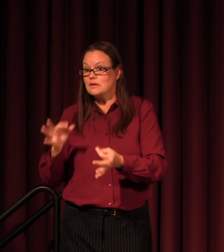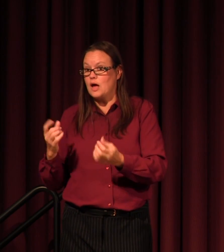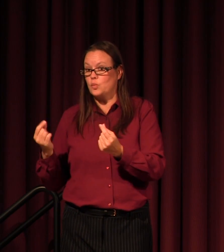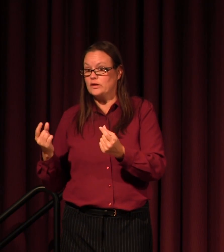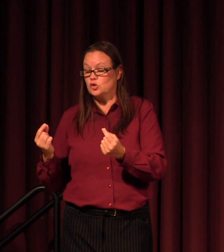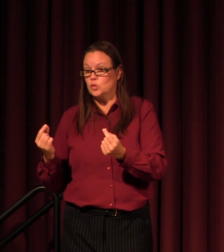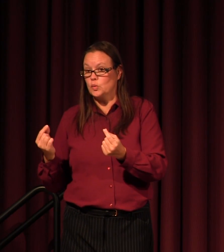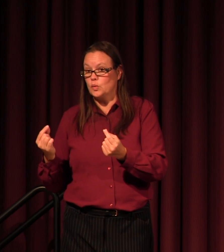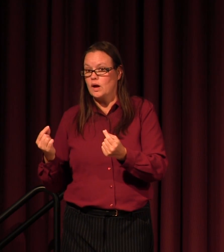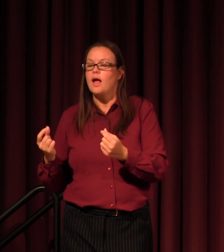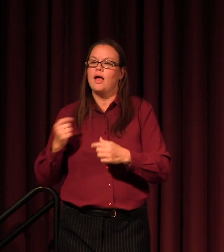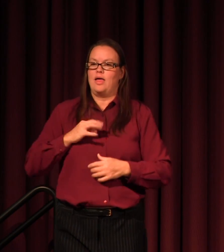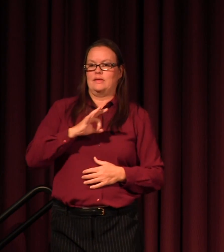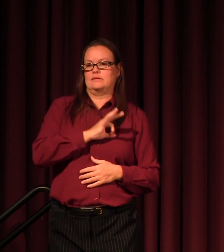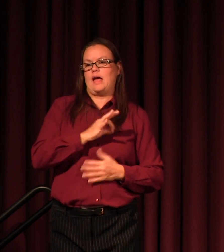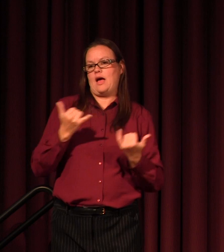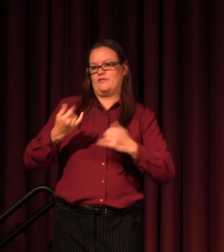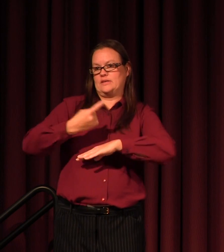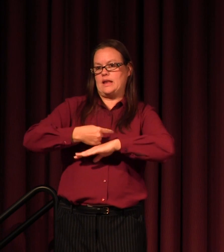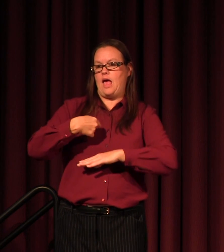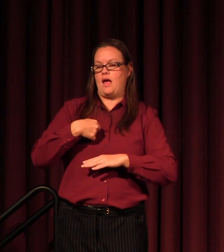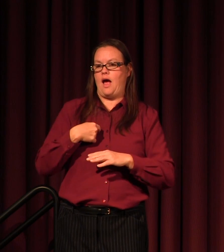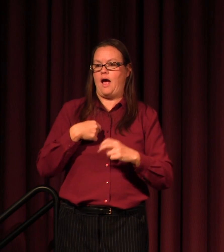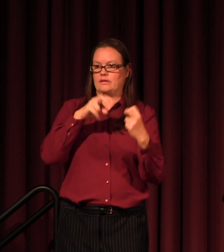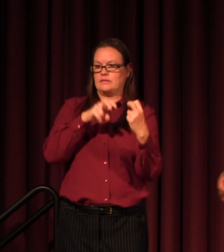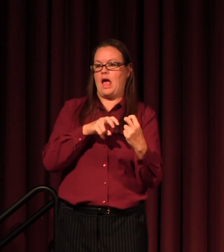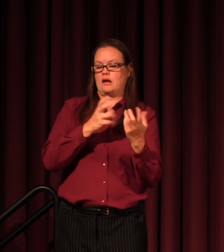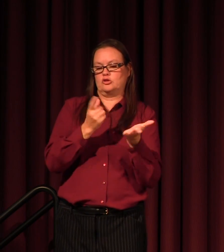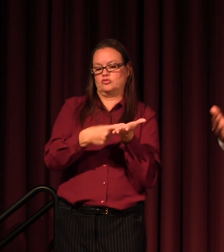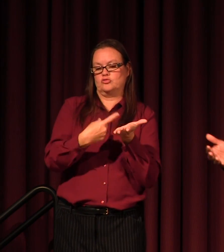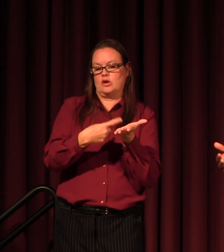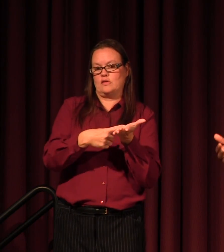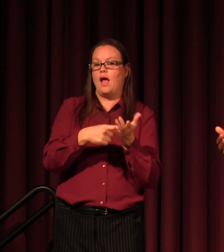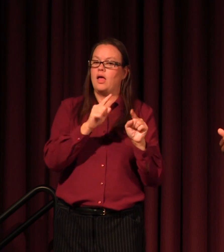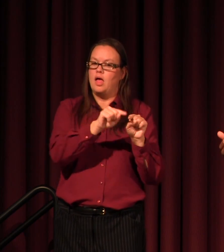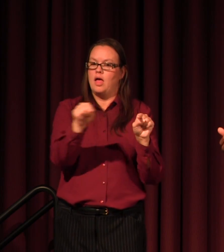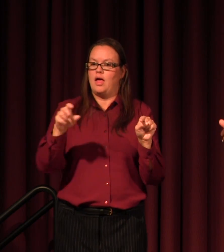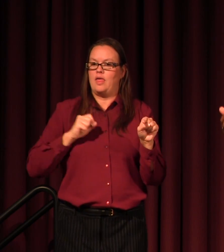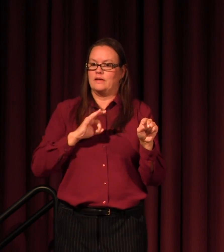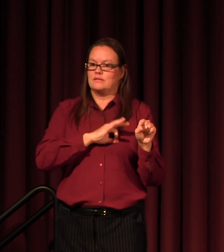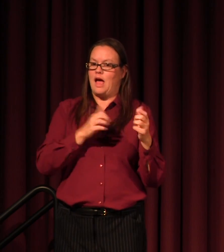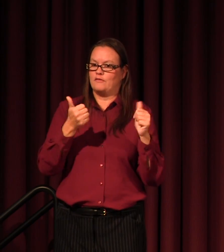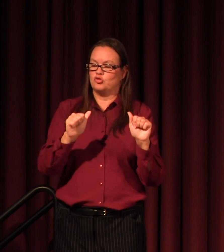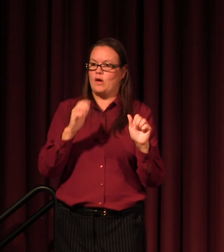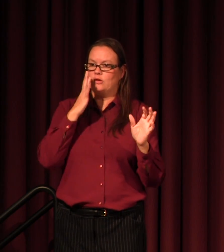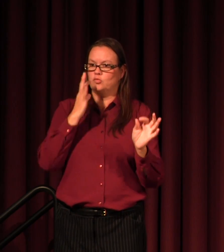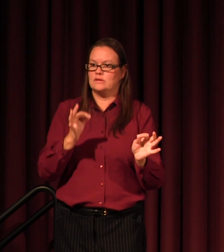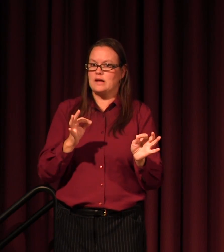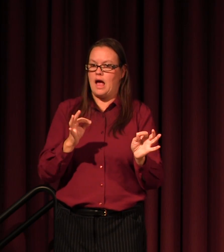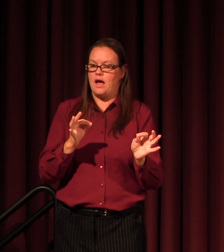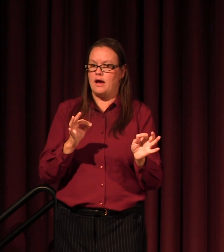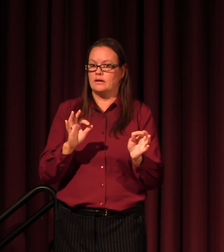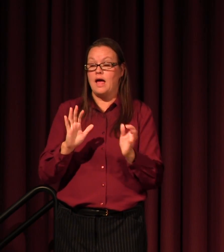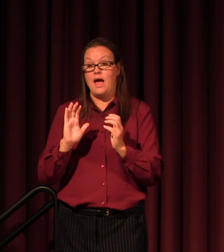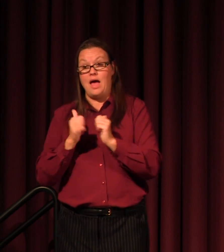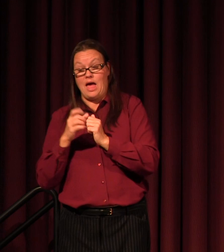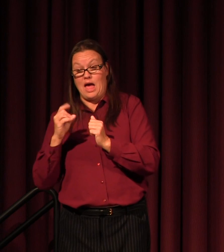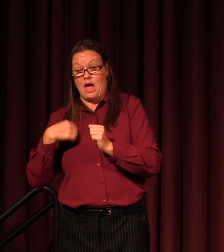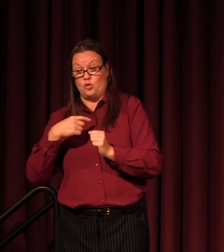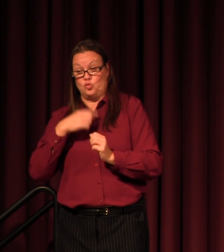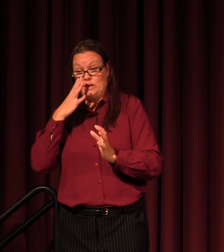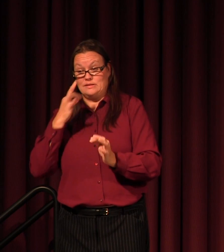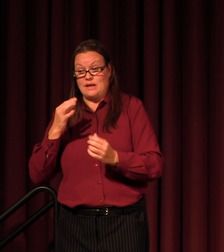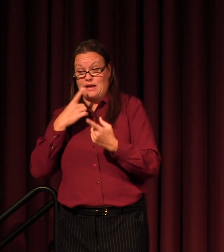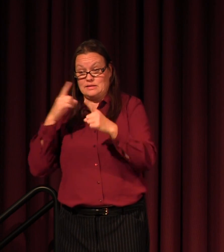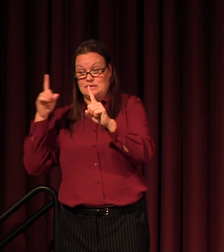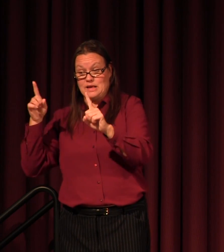conversations I was having with staff earlier today are an indication, that's part of what they're trying to sort out. It's like, let's make sure we get to a definition of success